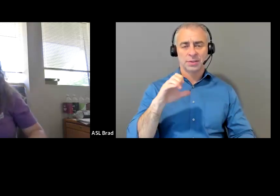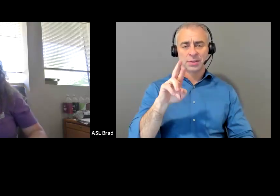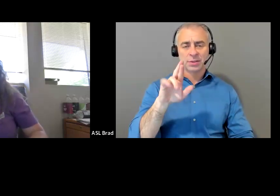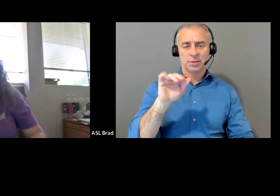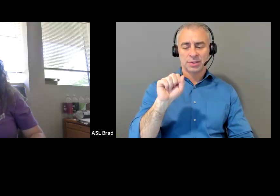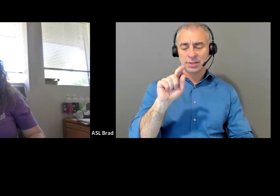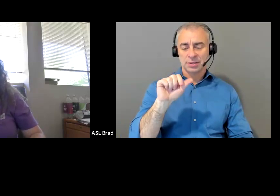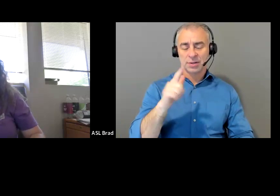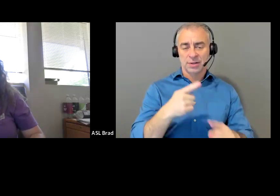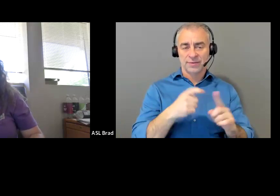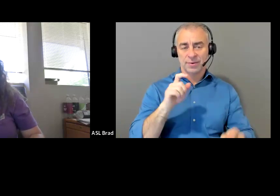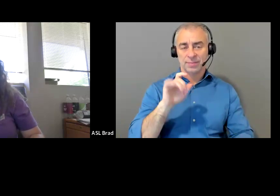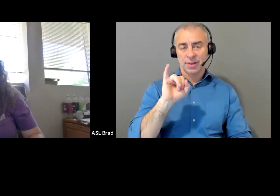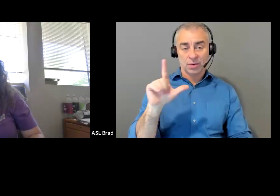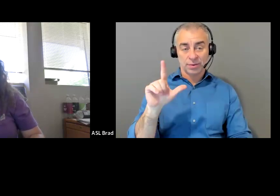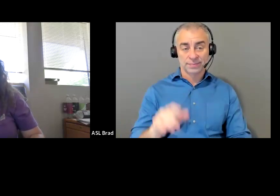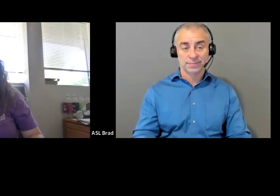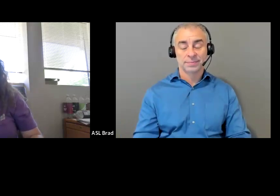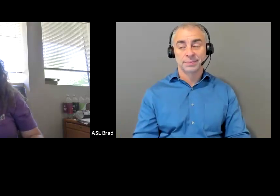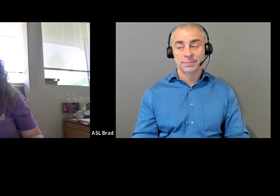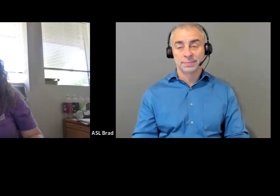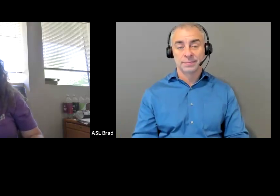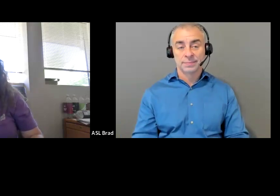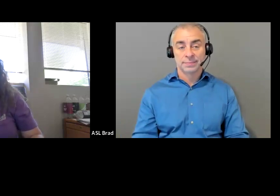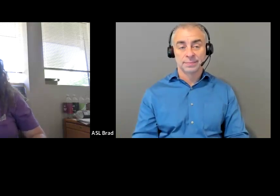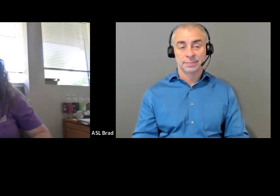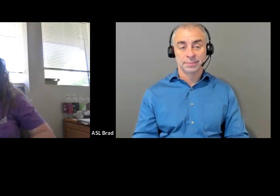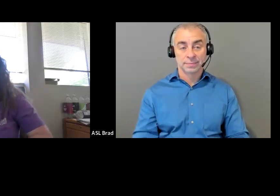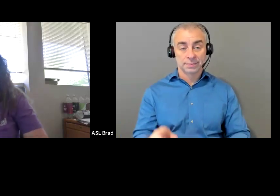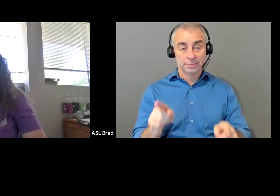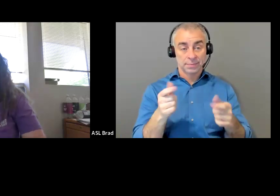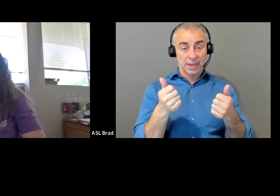again. Are any of you guys working with